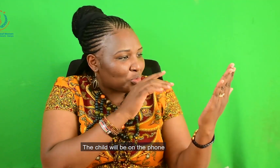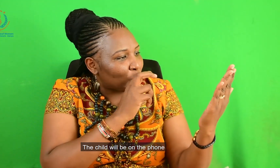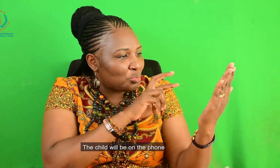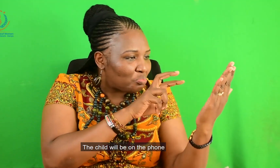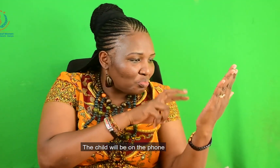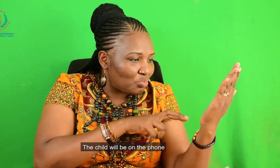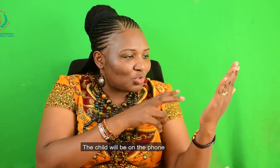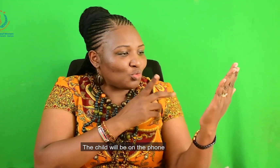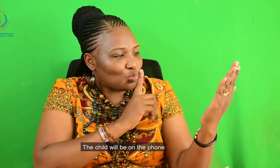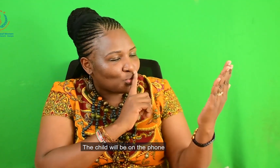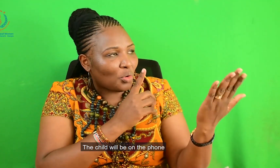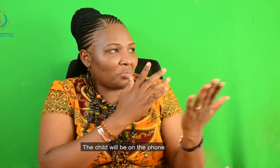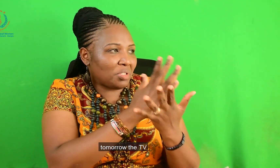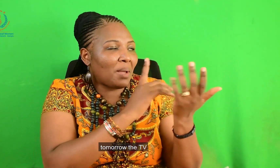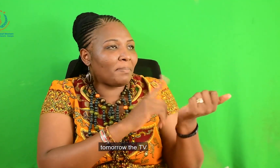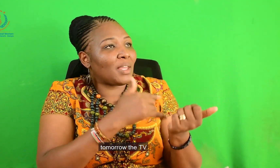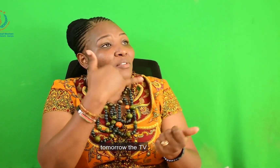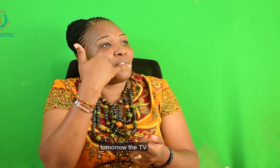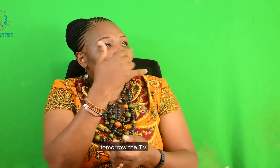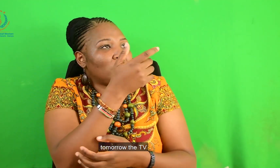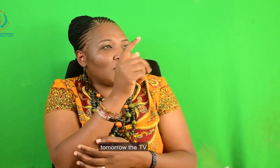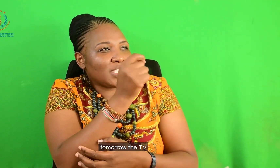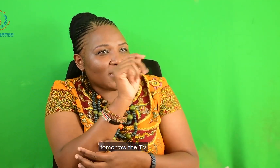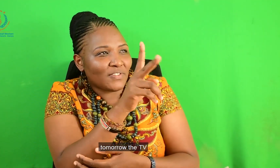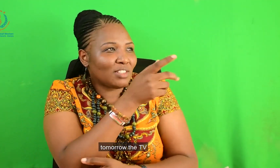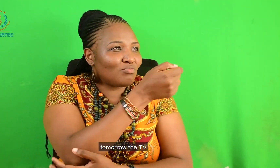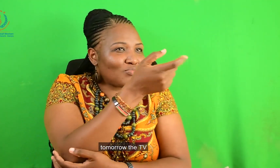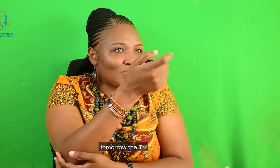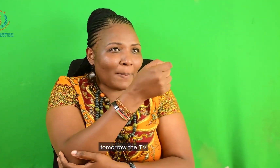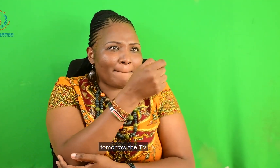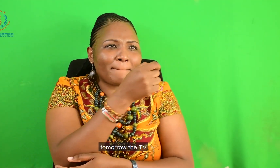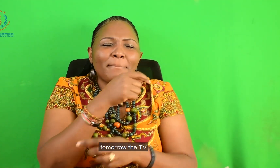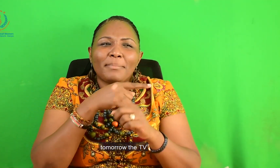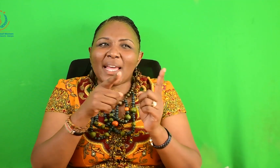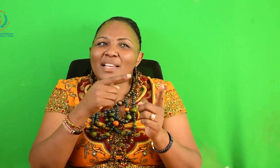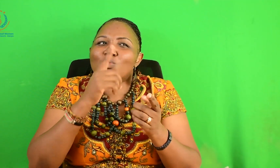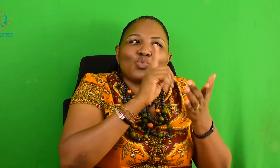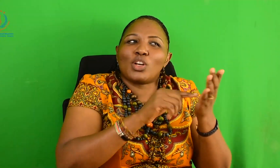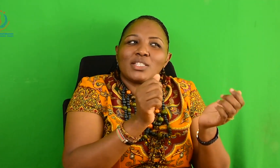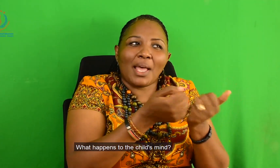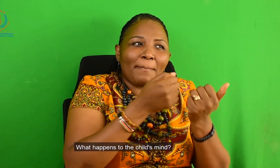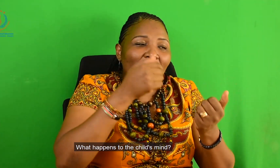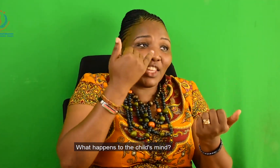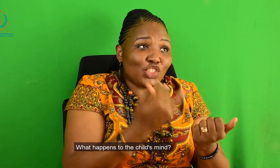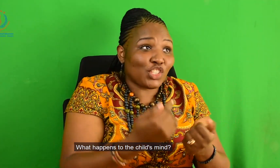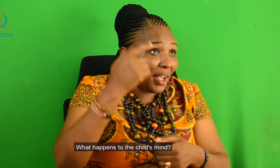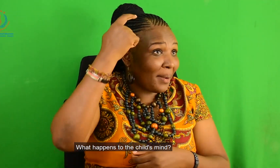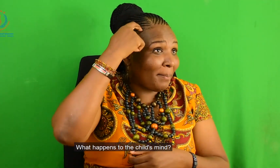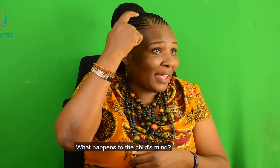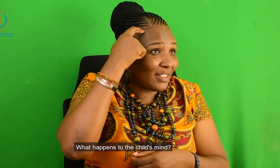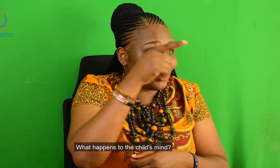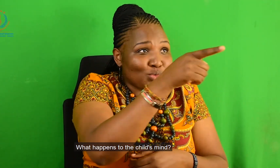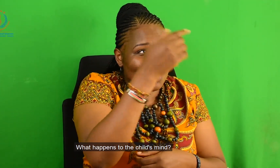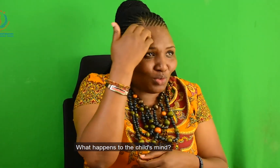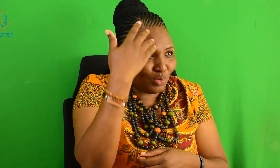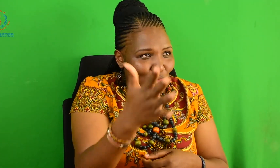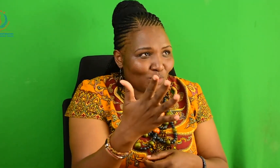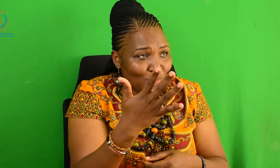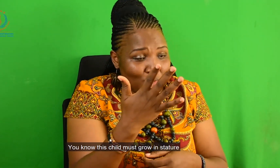be on the phone, on tomorrow maybe the TV. So what happens to the child's mind? You